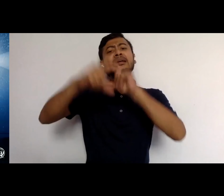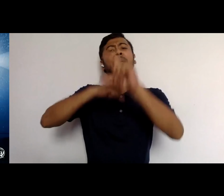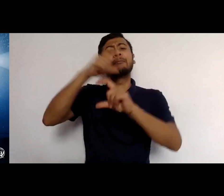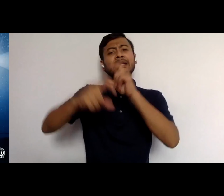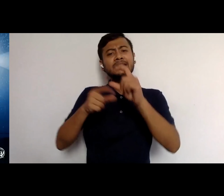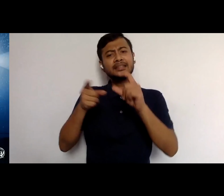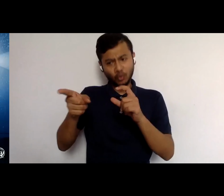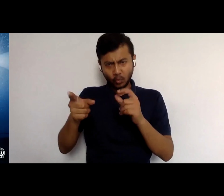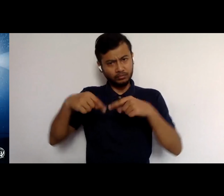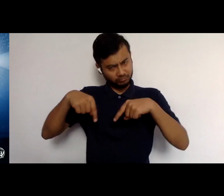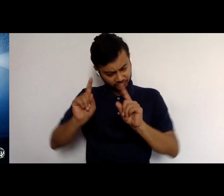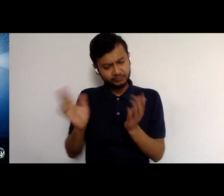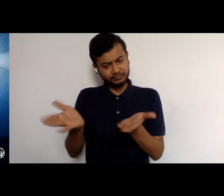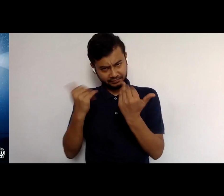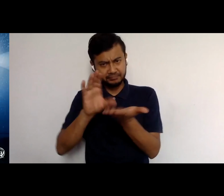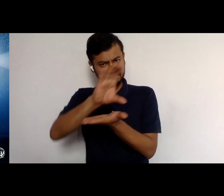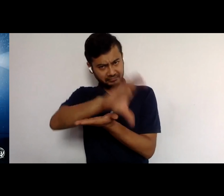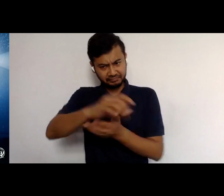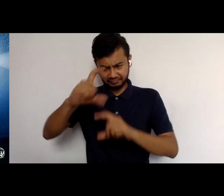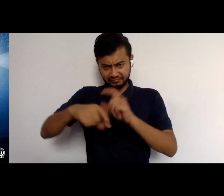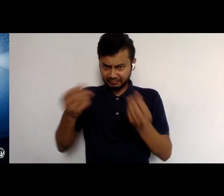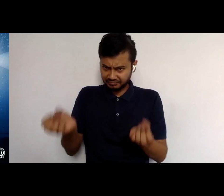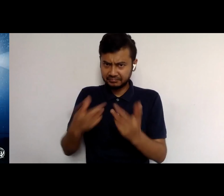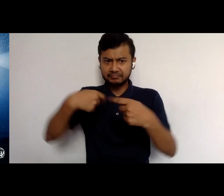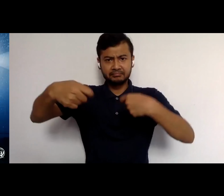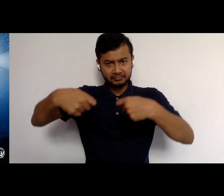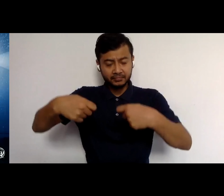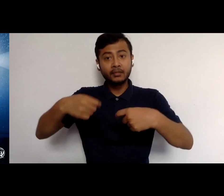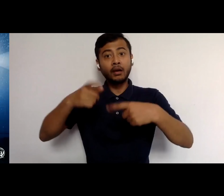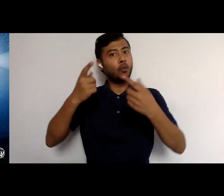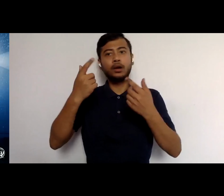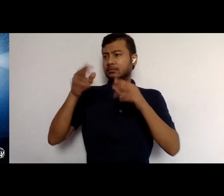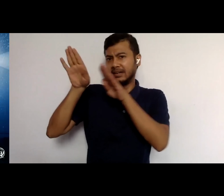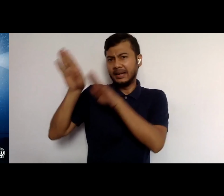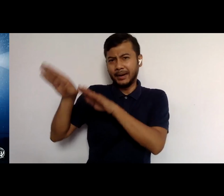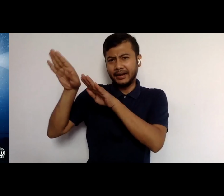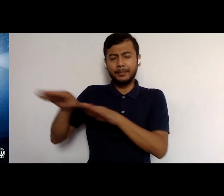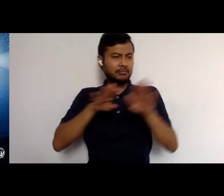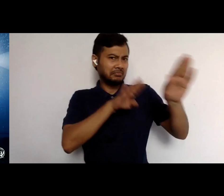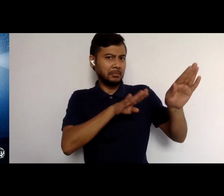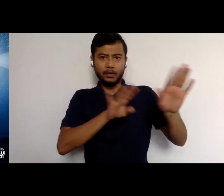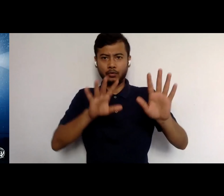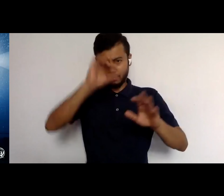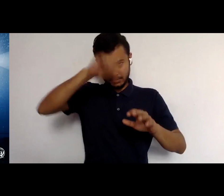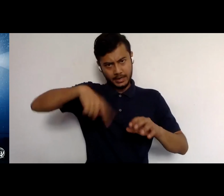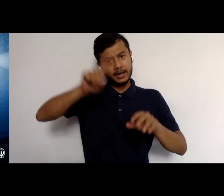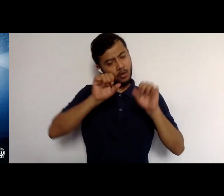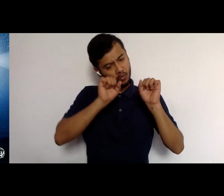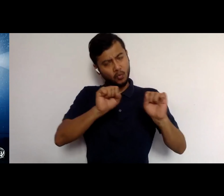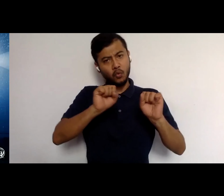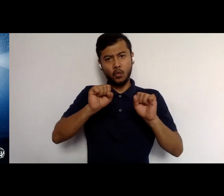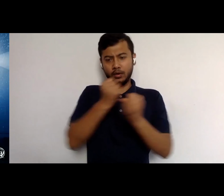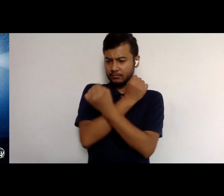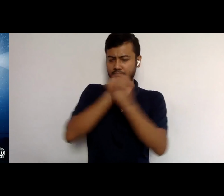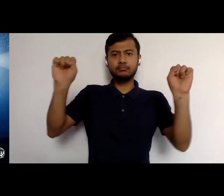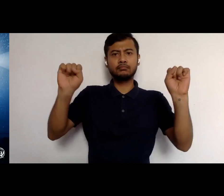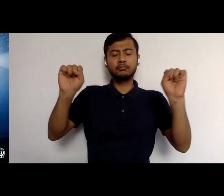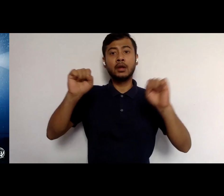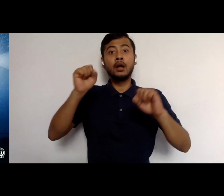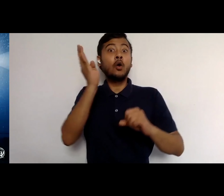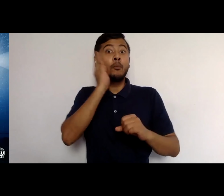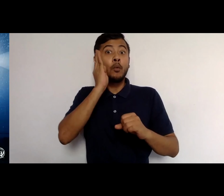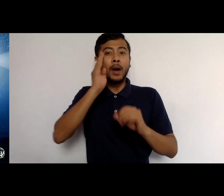manufacturing, reduction in capex and opex costs, enhance ability to support advanced mobile technology and many